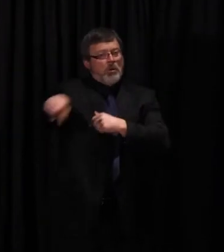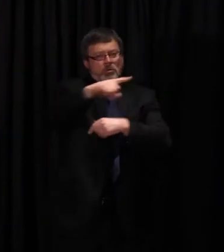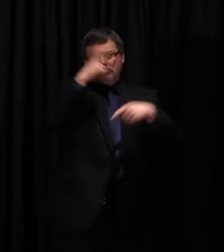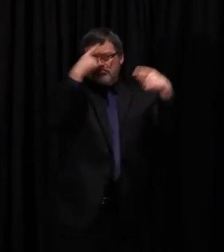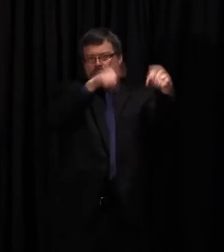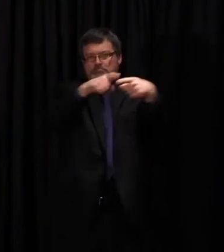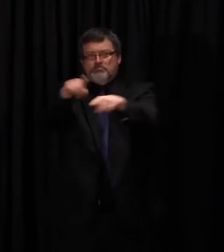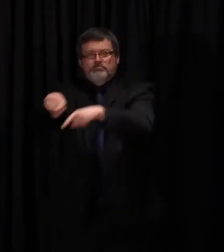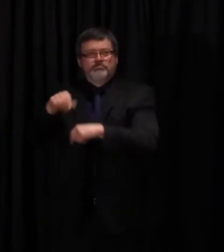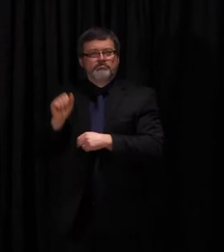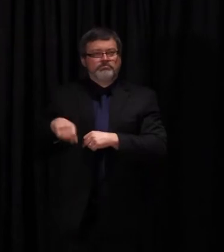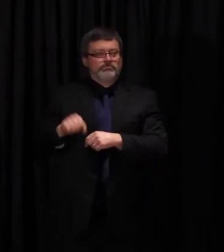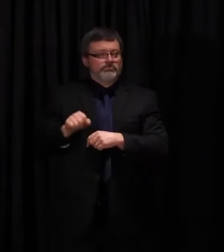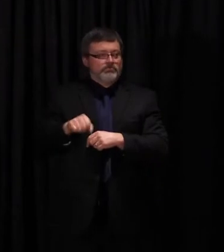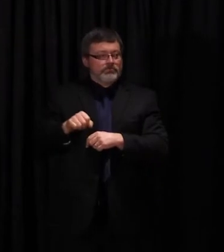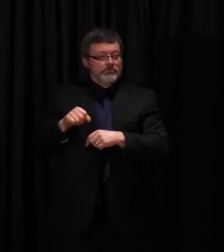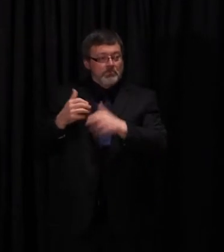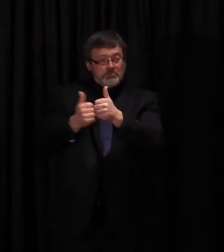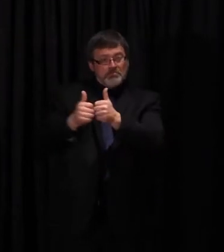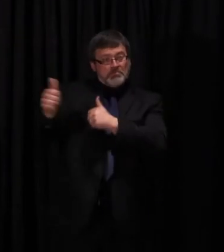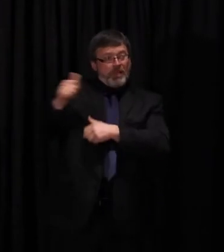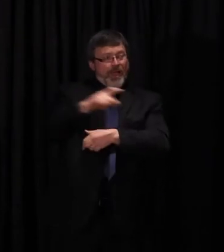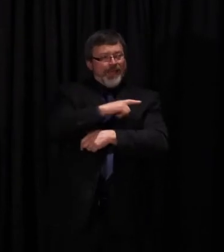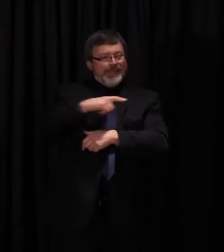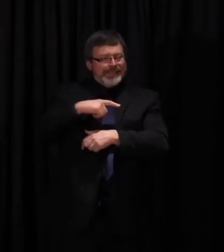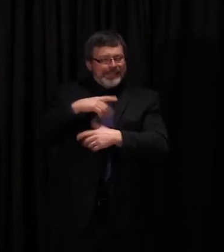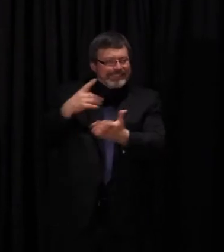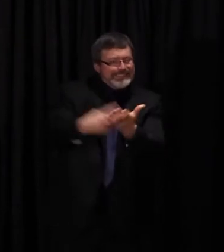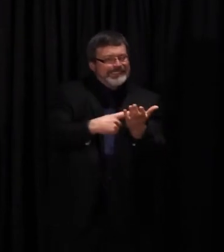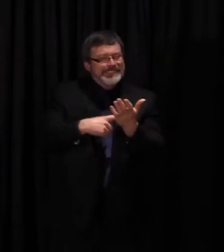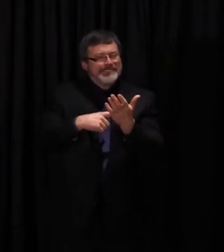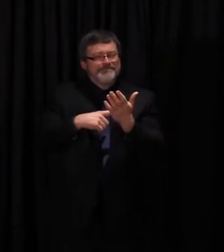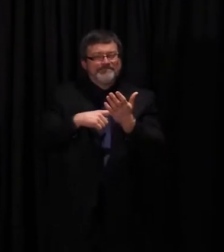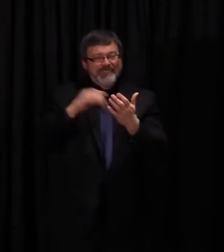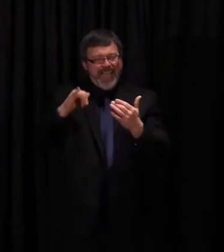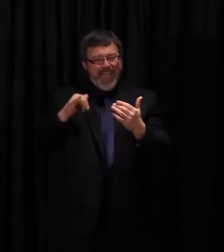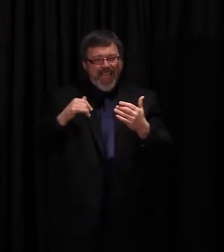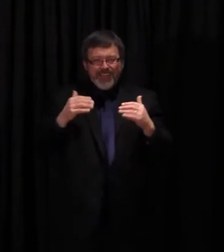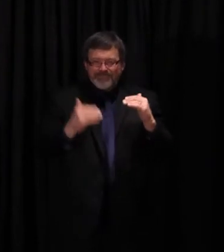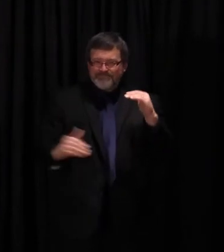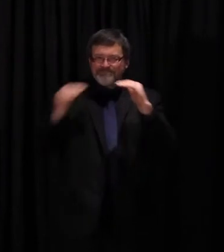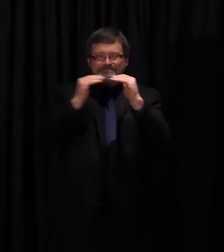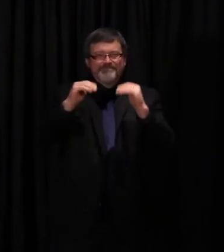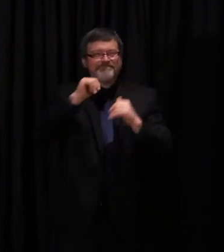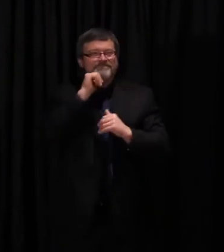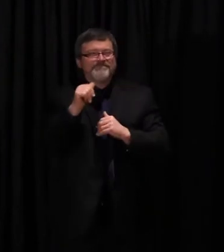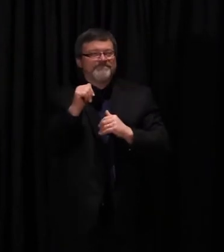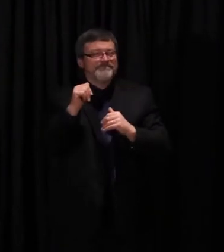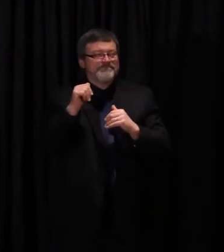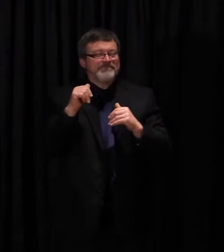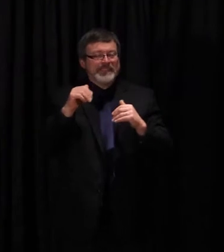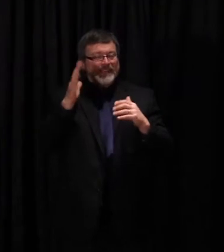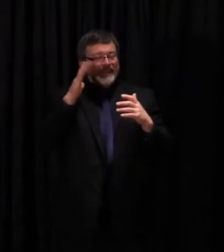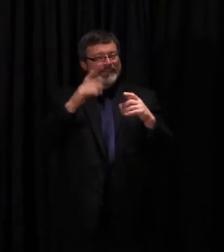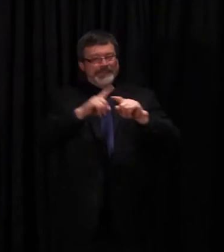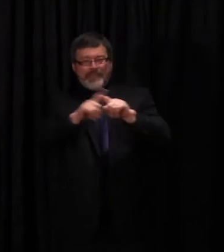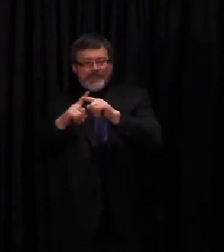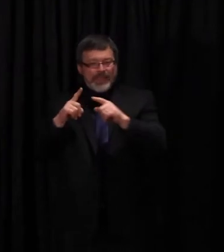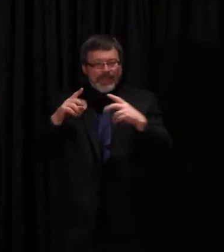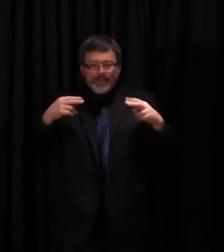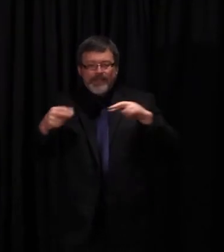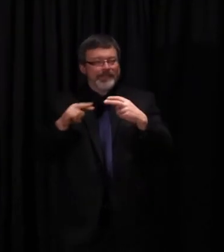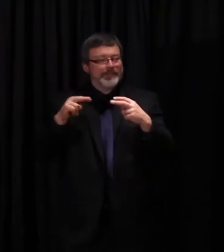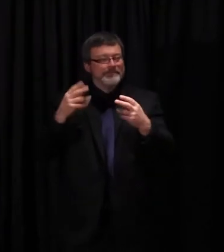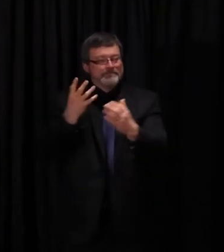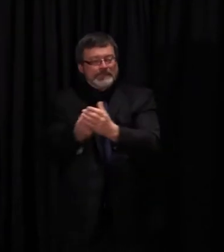Remote legislating doesn't have the same energy and emotion, camaraderie, cooperation, and occasional conflict that